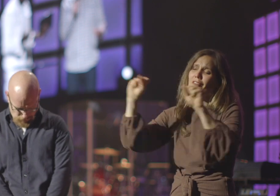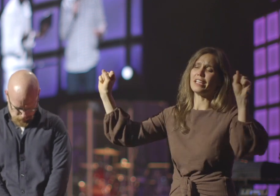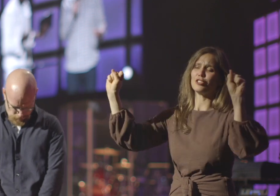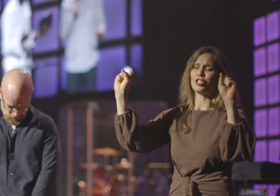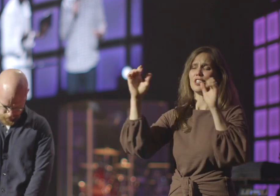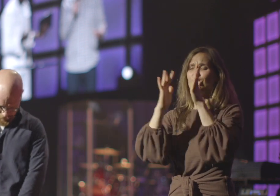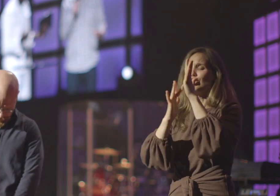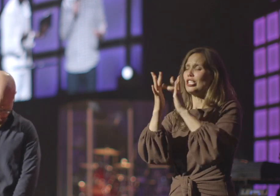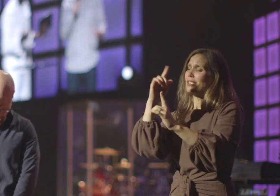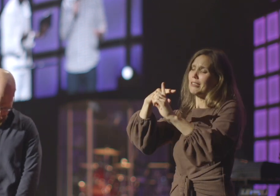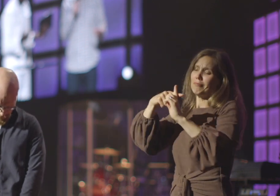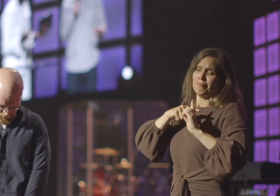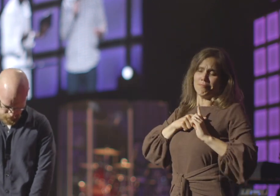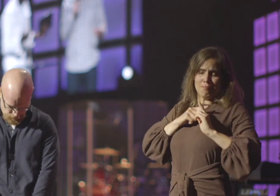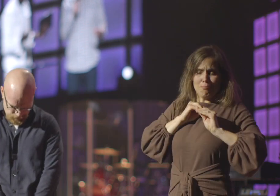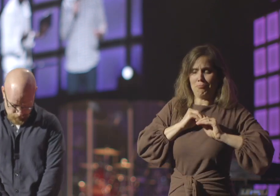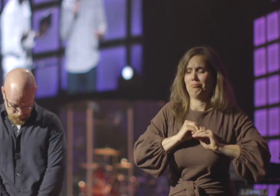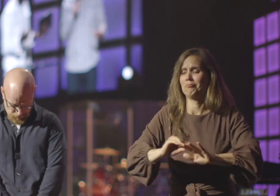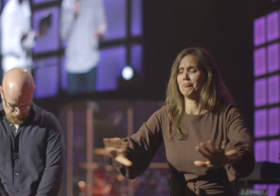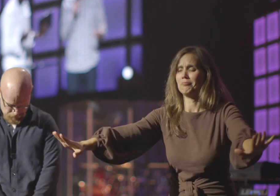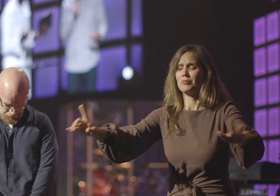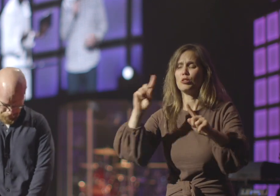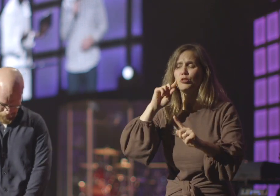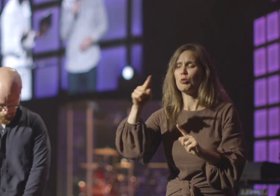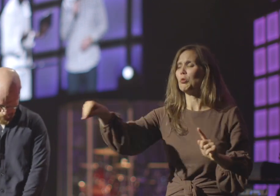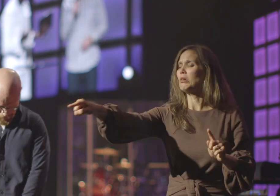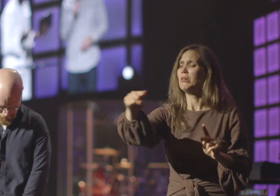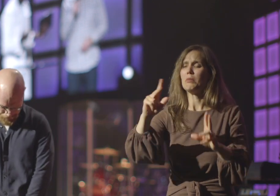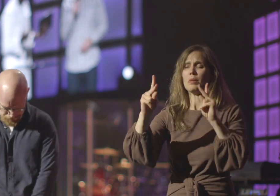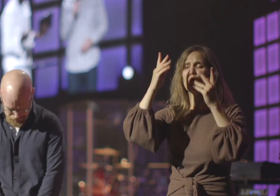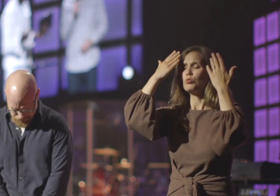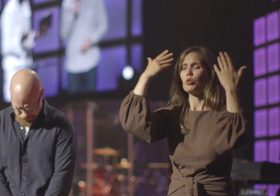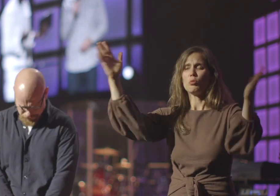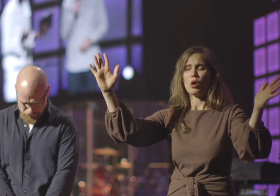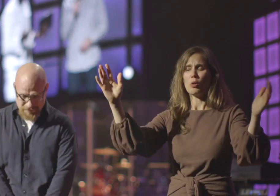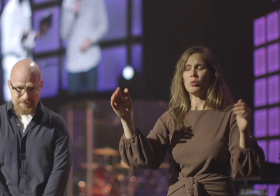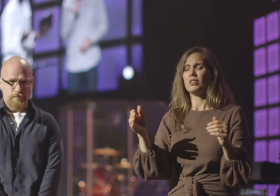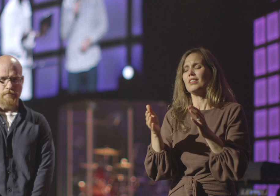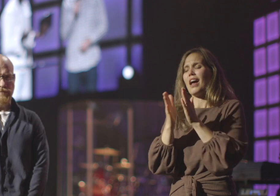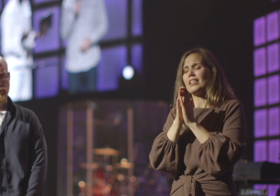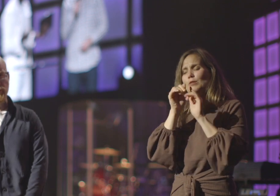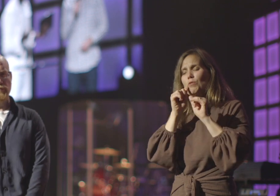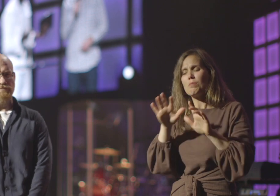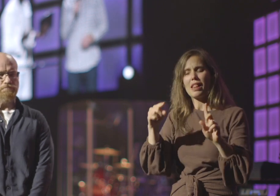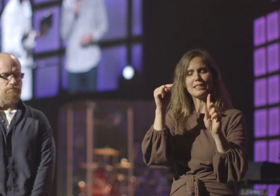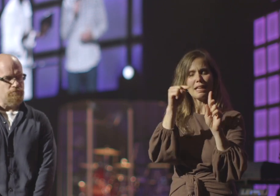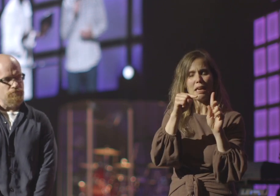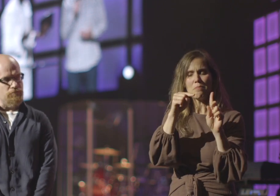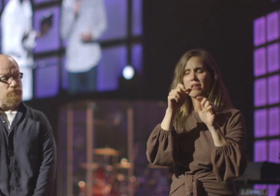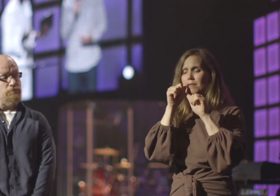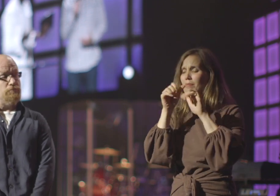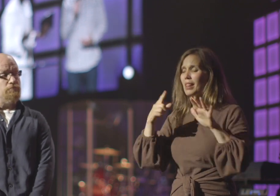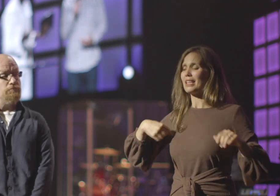Christ into those who don't know him. So I pray you would bless him, bless us,